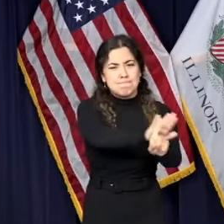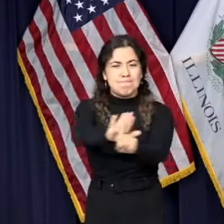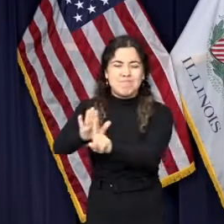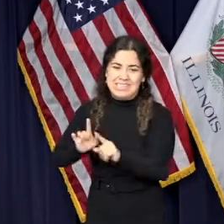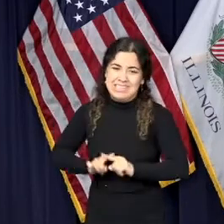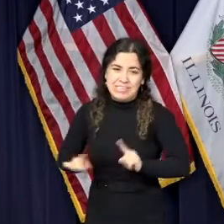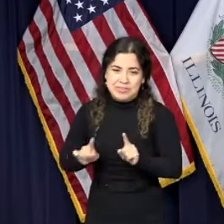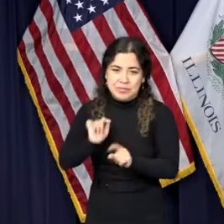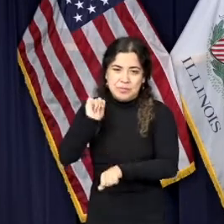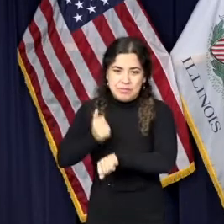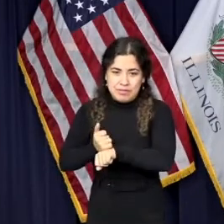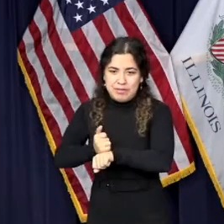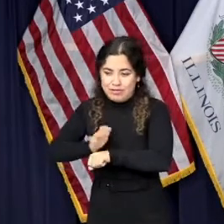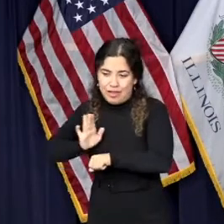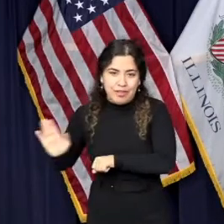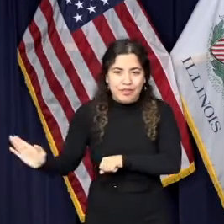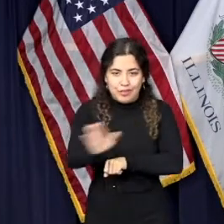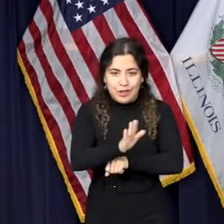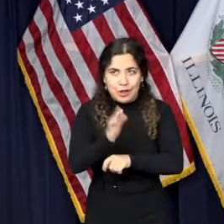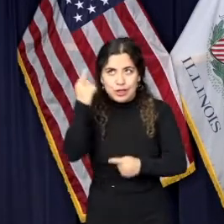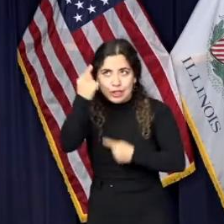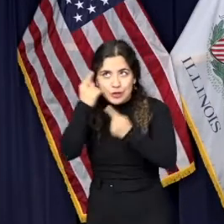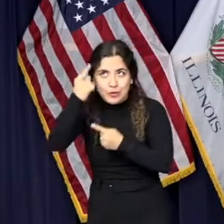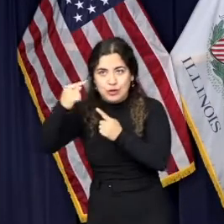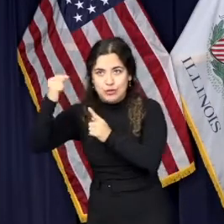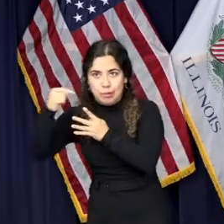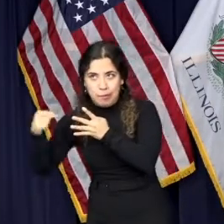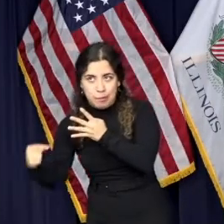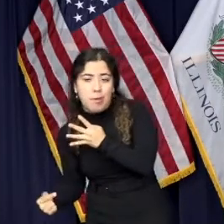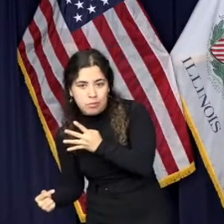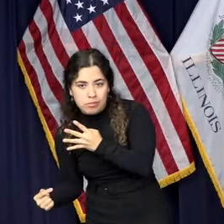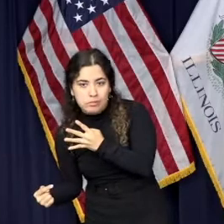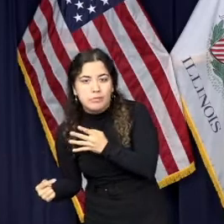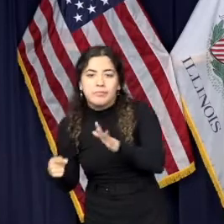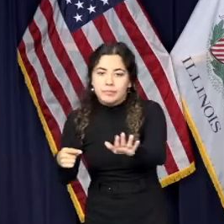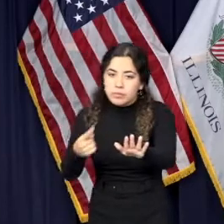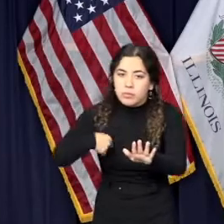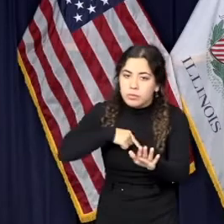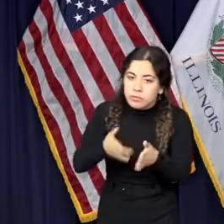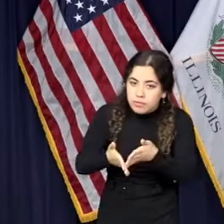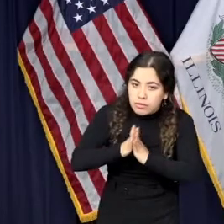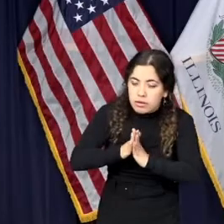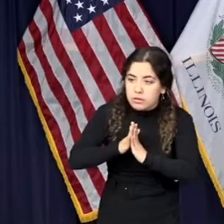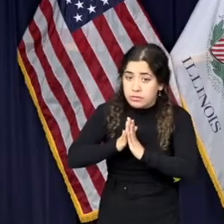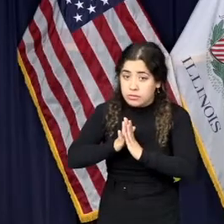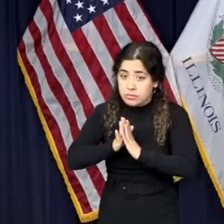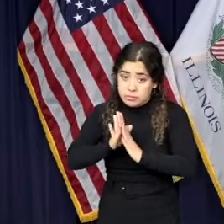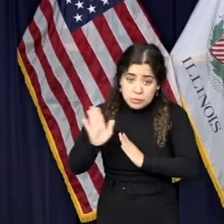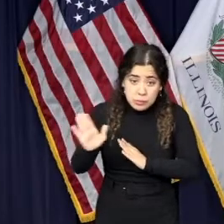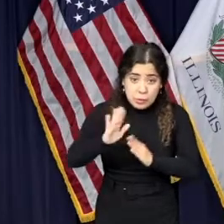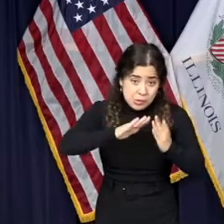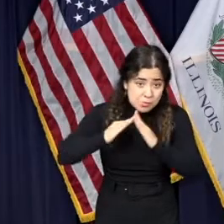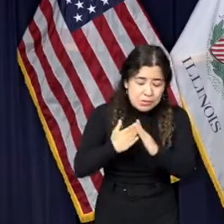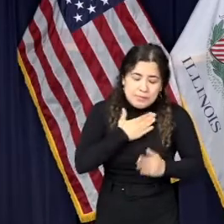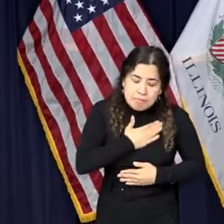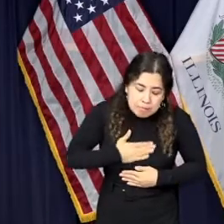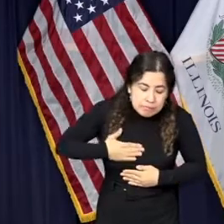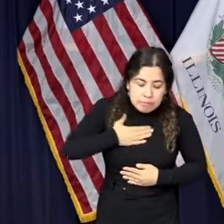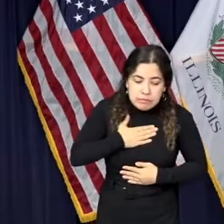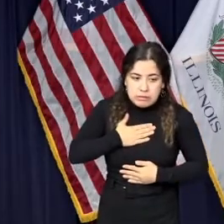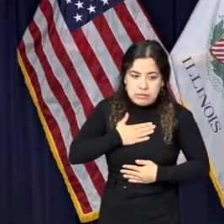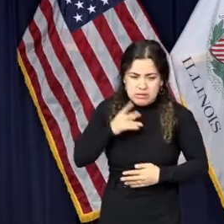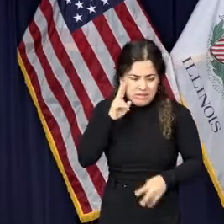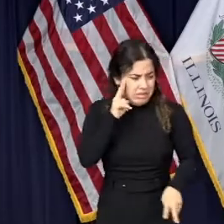based on what some of the key factors are. We're asking all of the communities to take a look at what they're seeing. Please identify